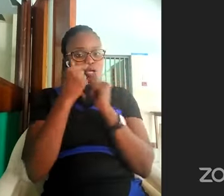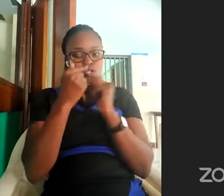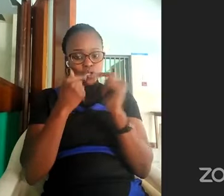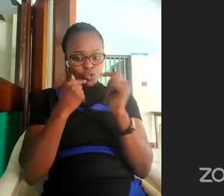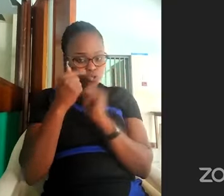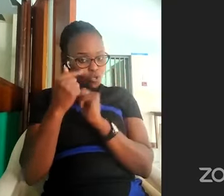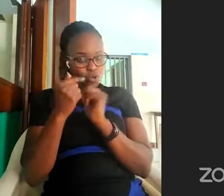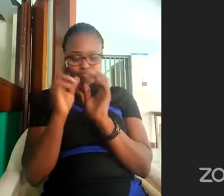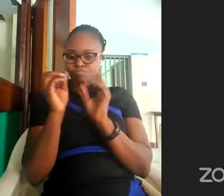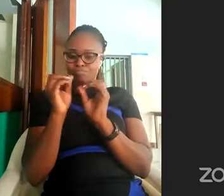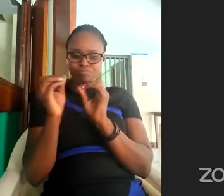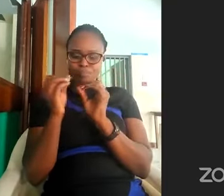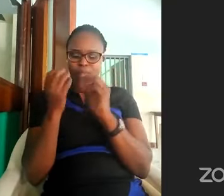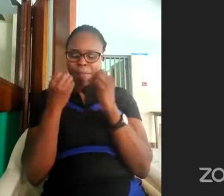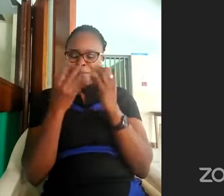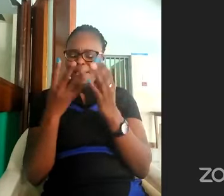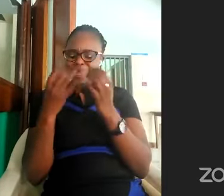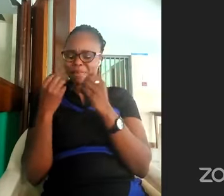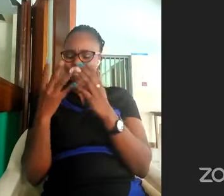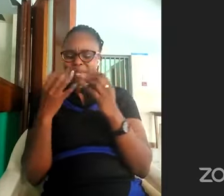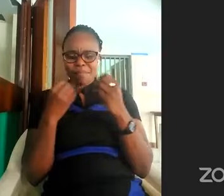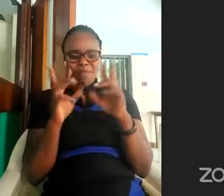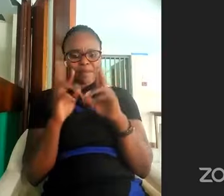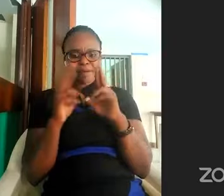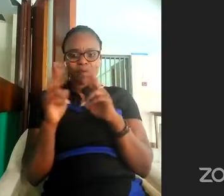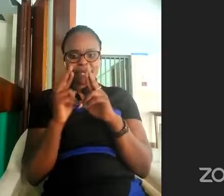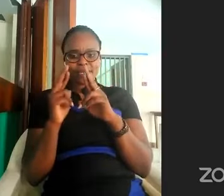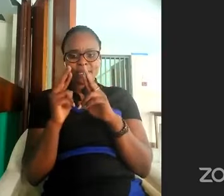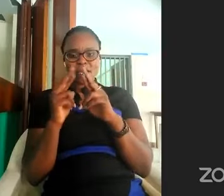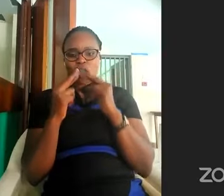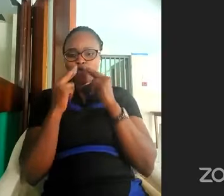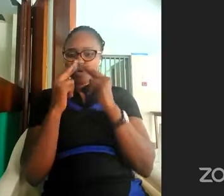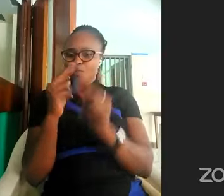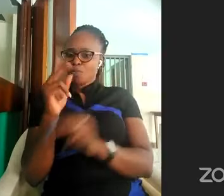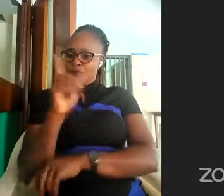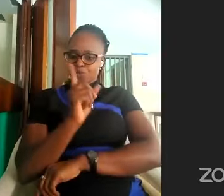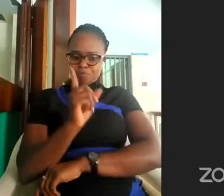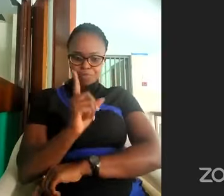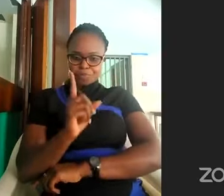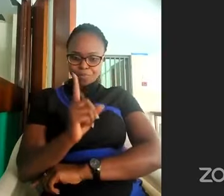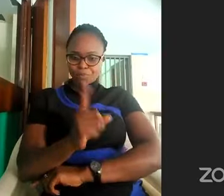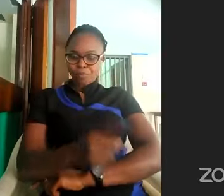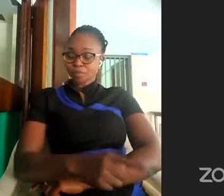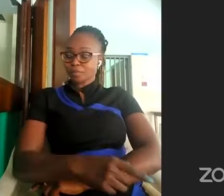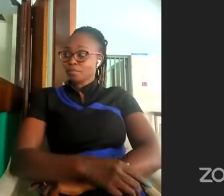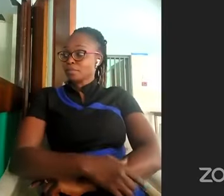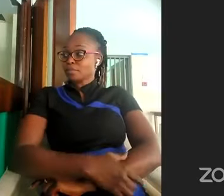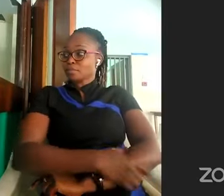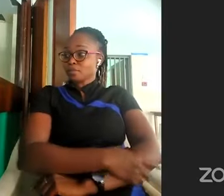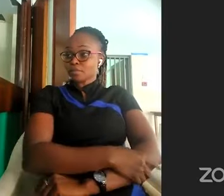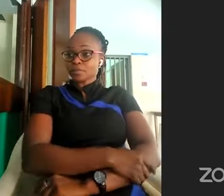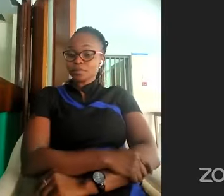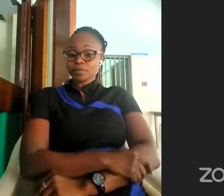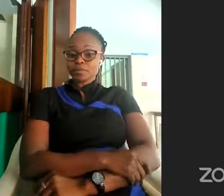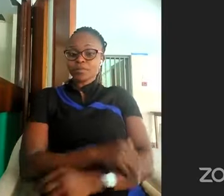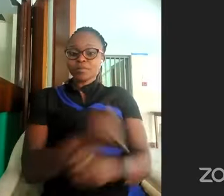but they were not ready kukuja kusema kila ambacho waliona. So ikawa ni ngumu, nikakazana